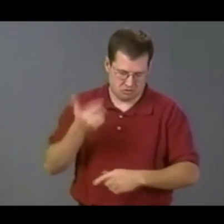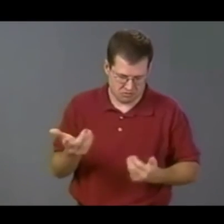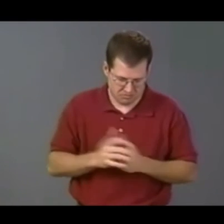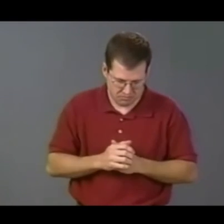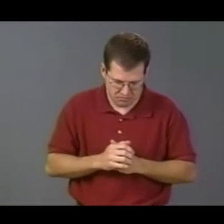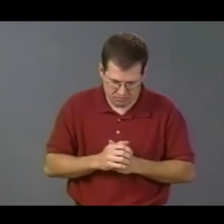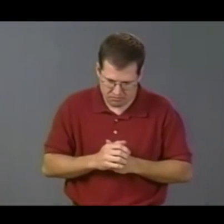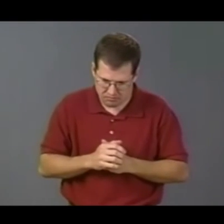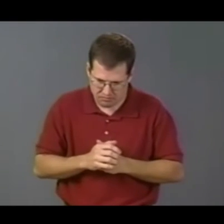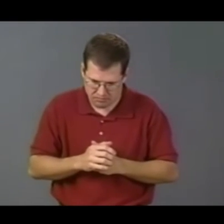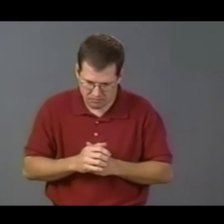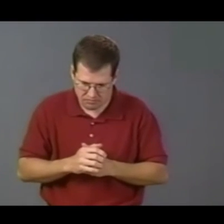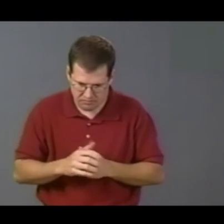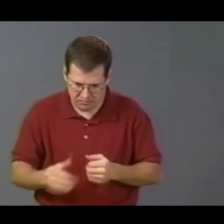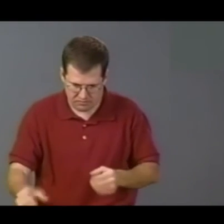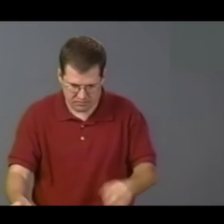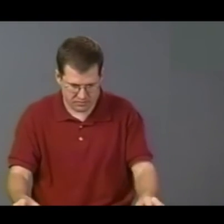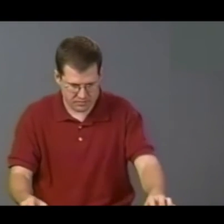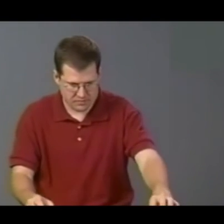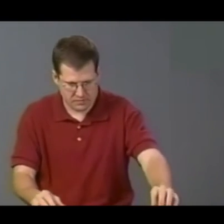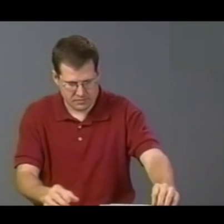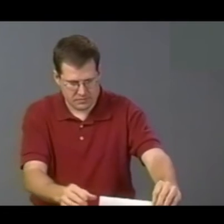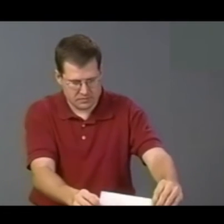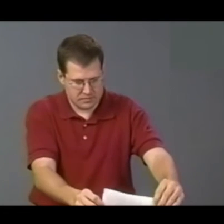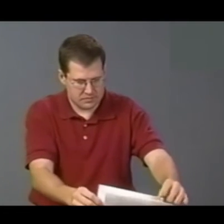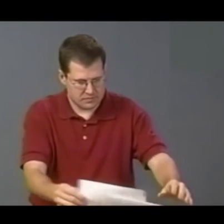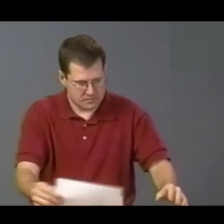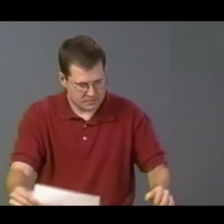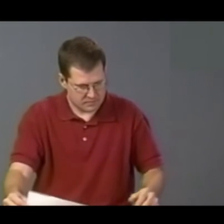and pick out, oh, there's my food, and get it when they're ready.